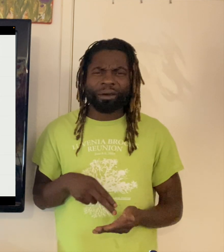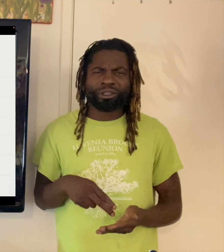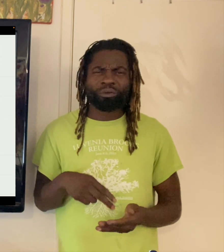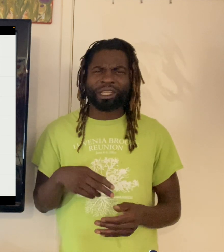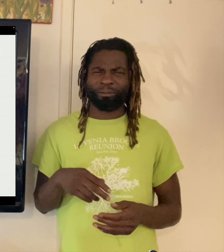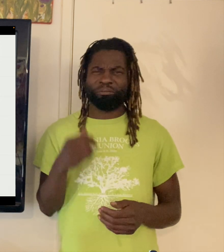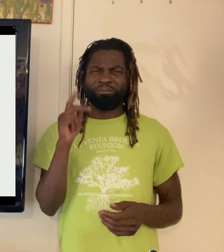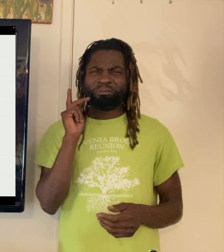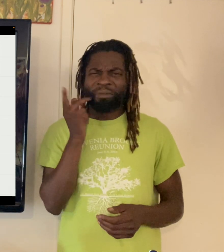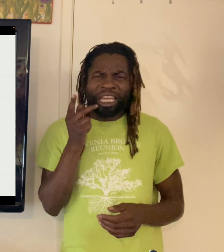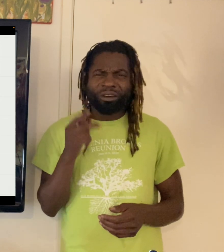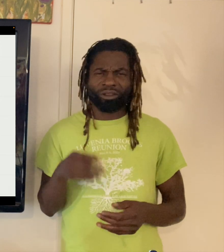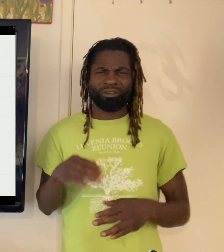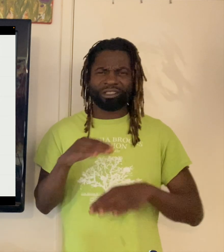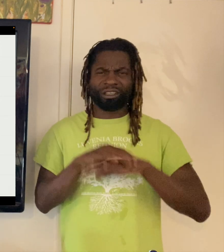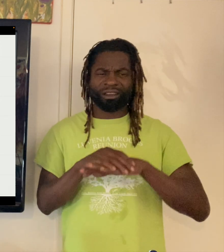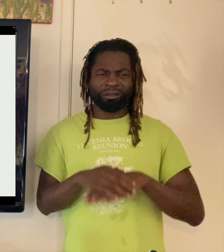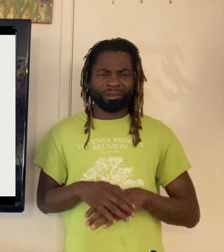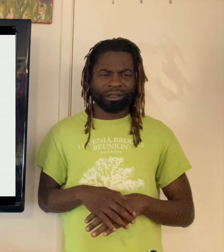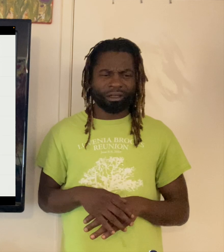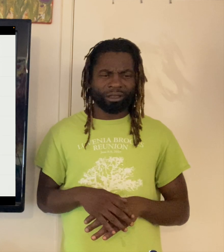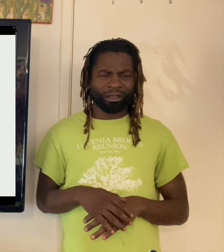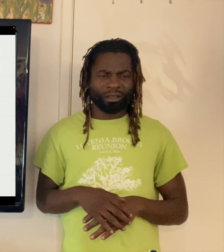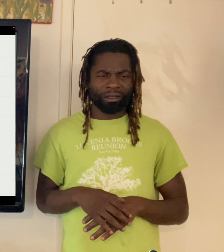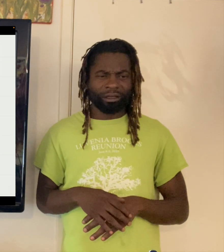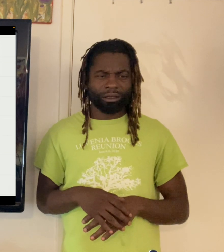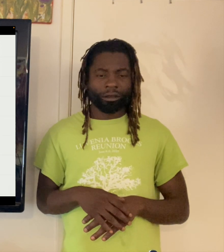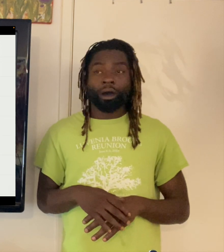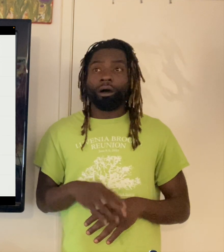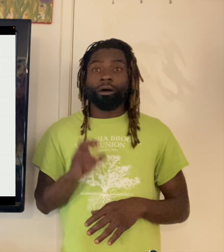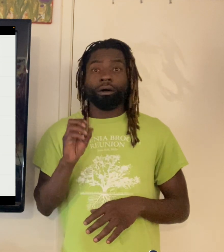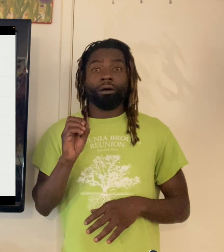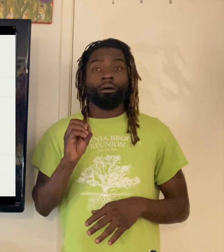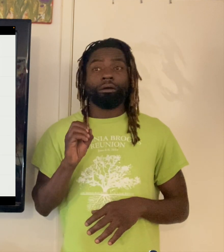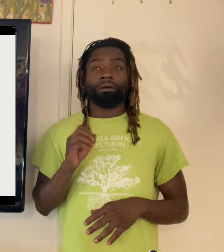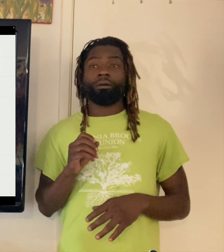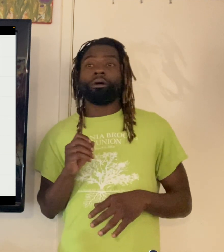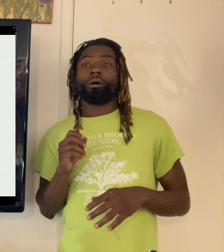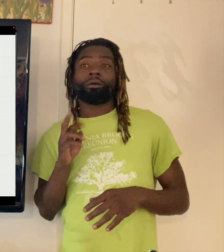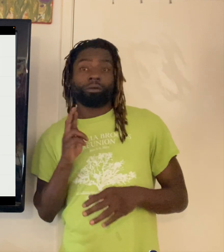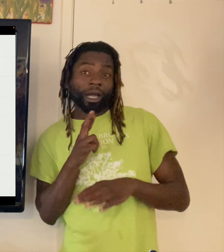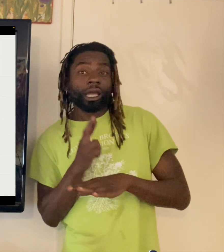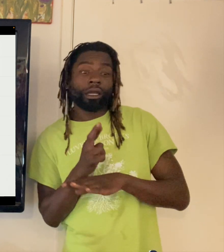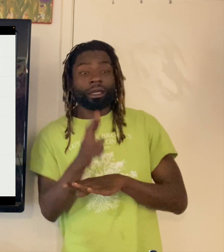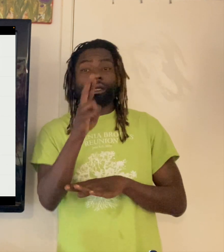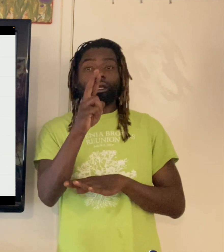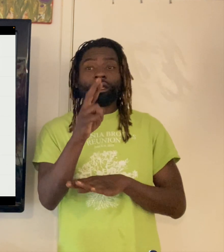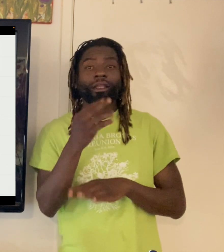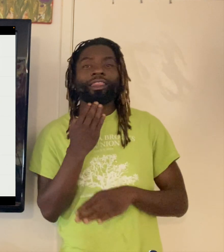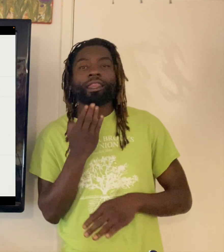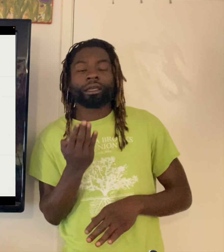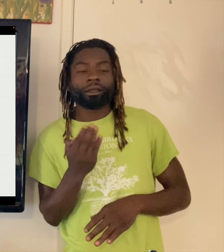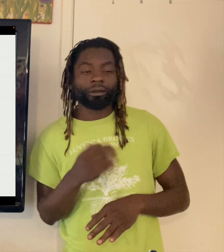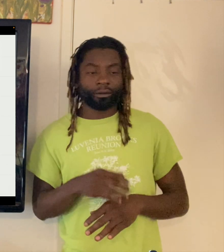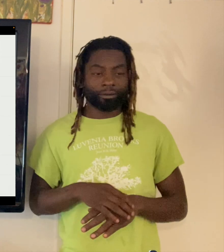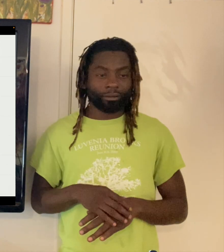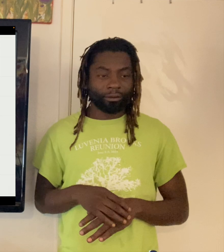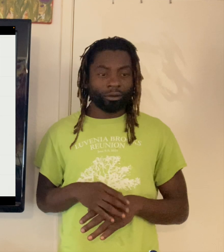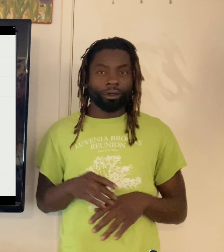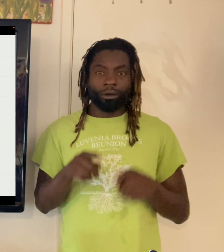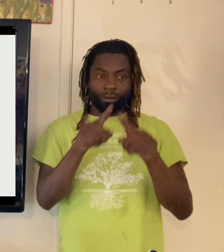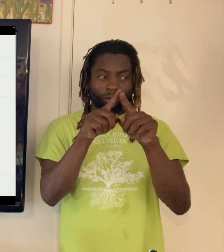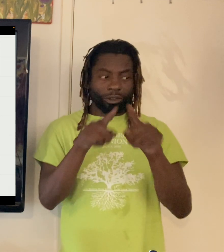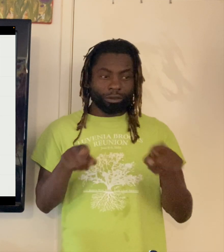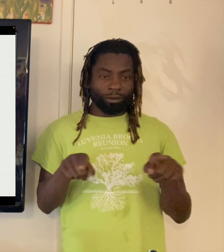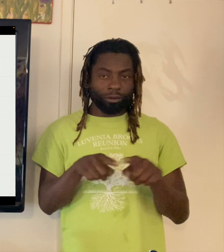Oh, hey! How did peanut butter sandwich with a pickle on top get there? Oh, rocket ship. Thank you.